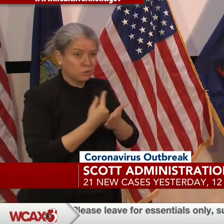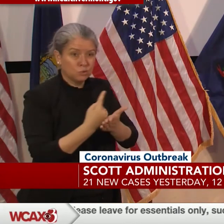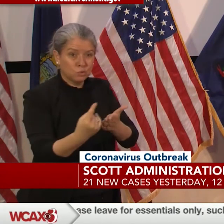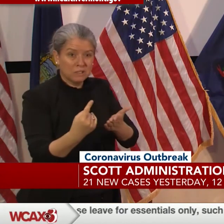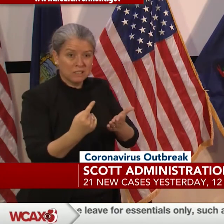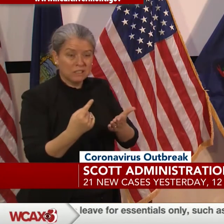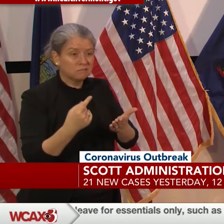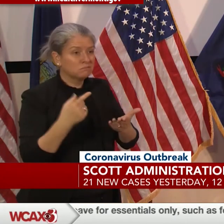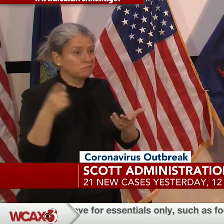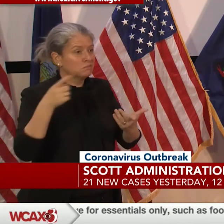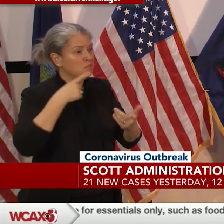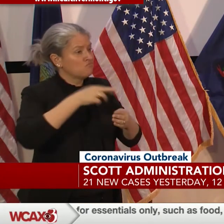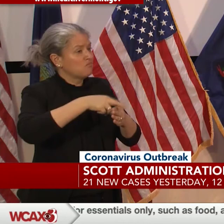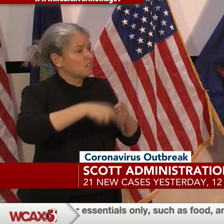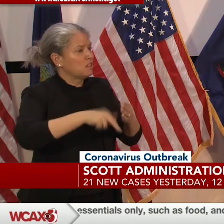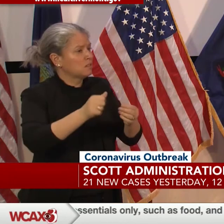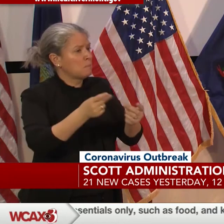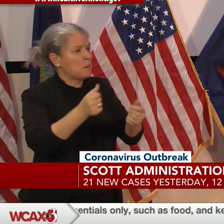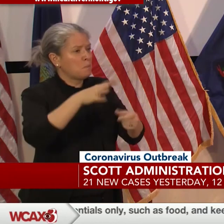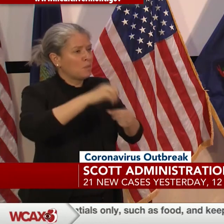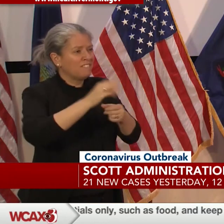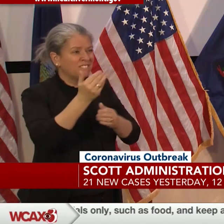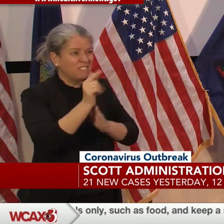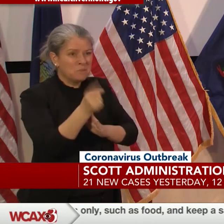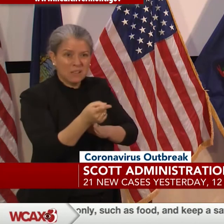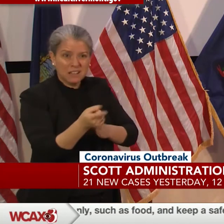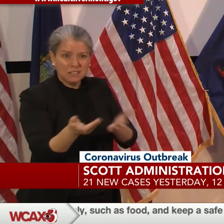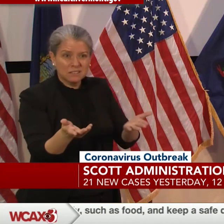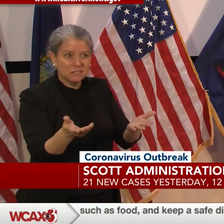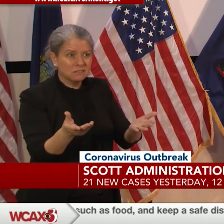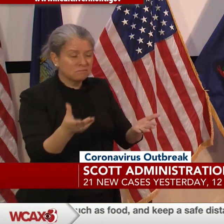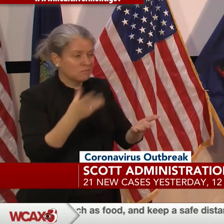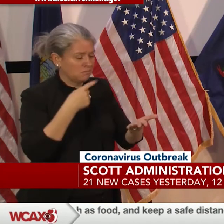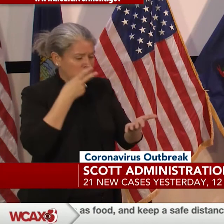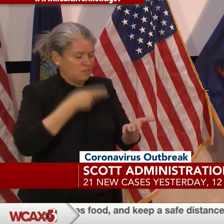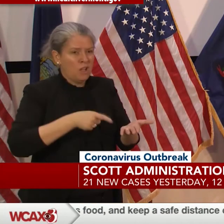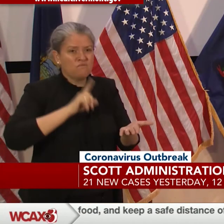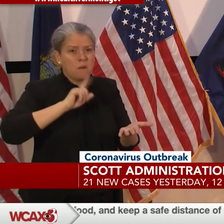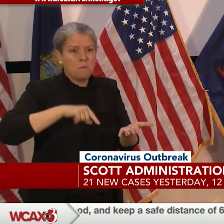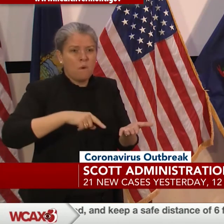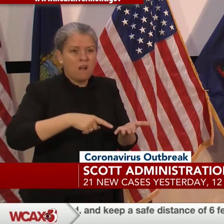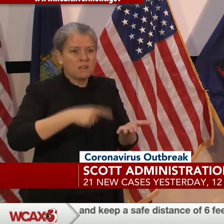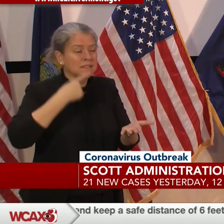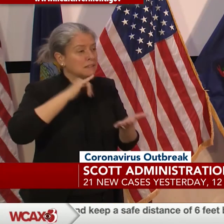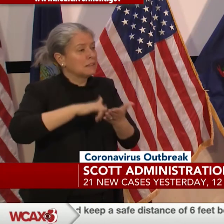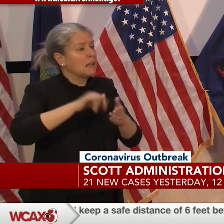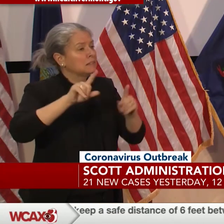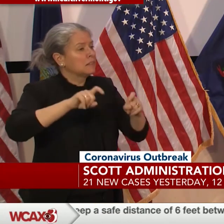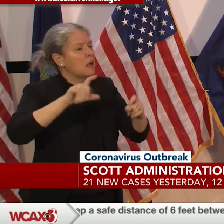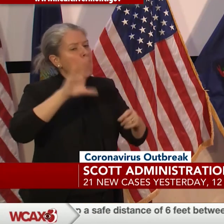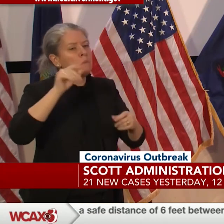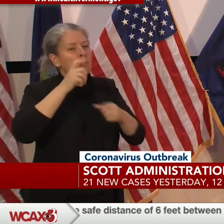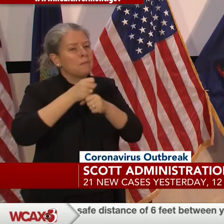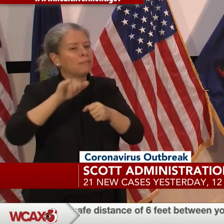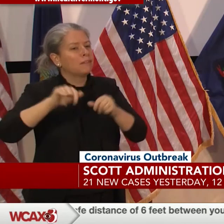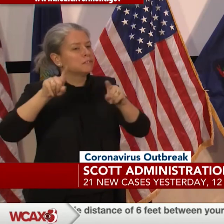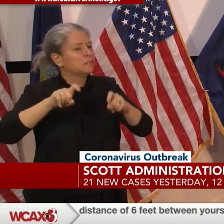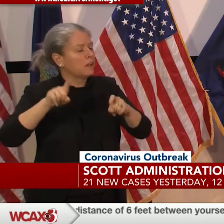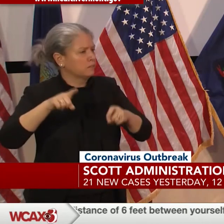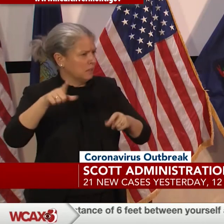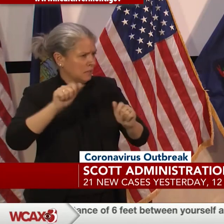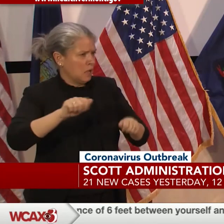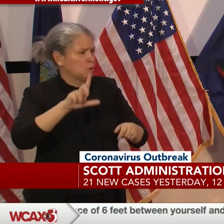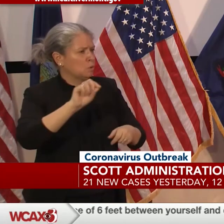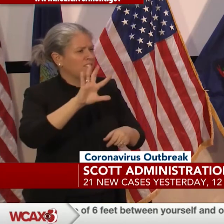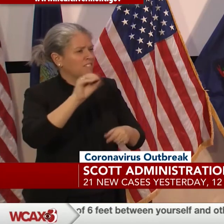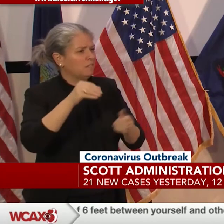It provides results in approximately 15 minutes, and it said that the company that makes that particular test can do